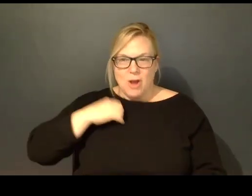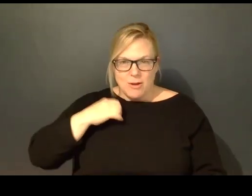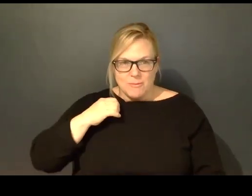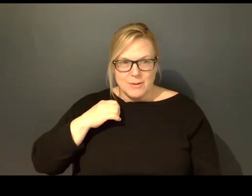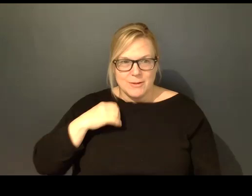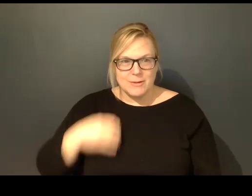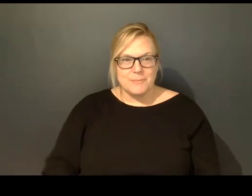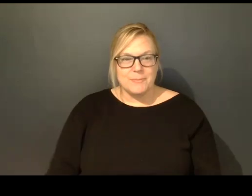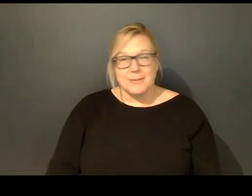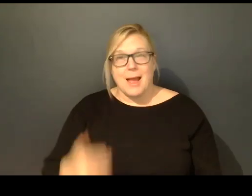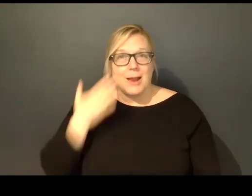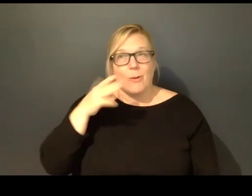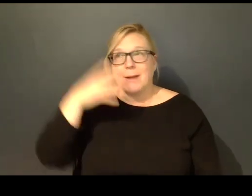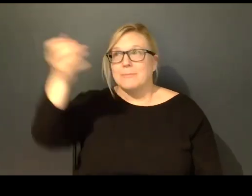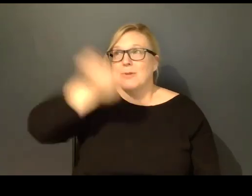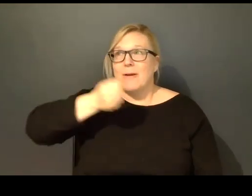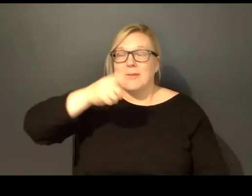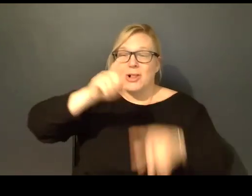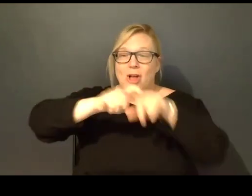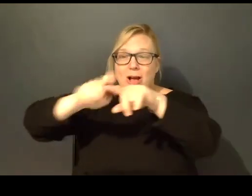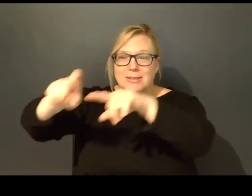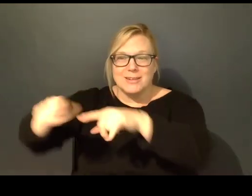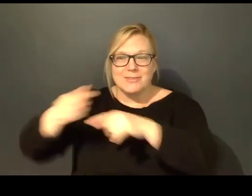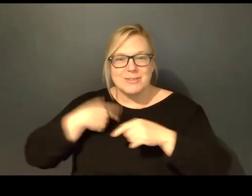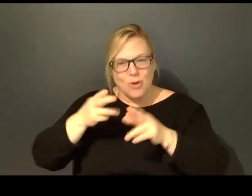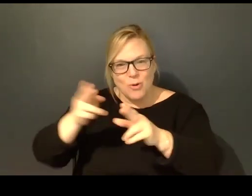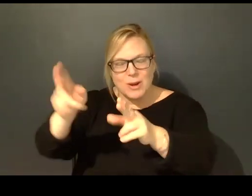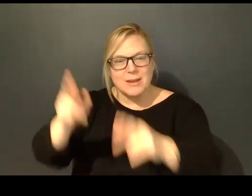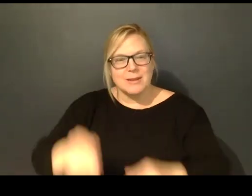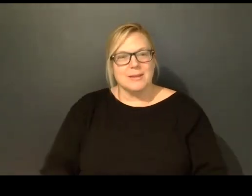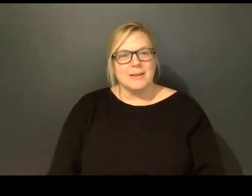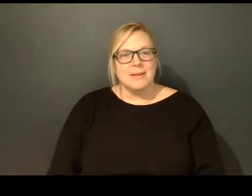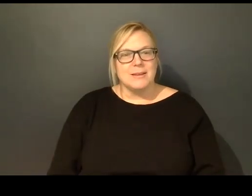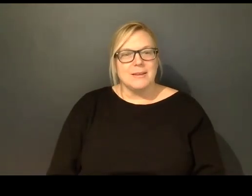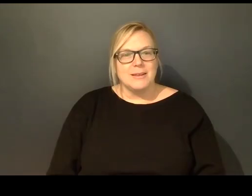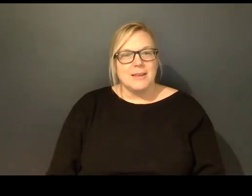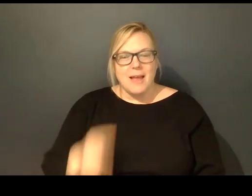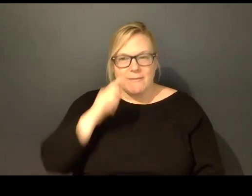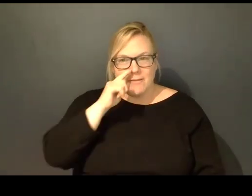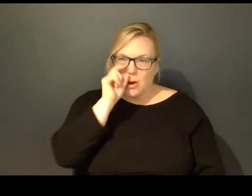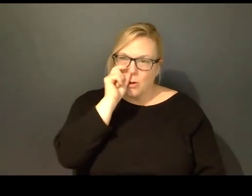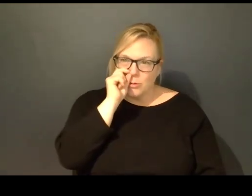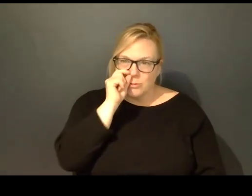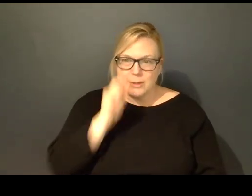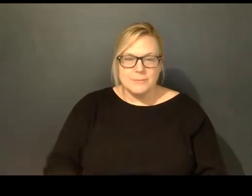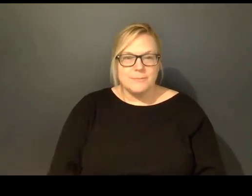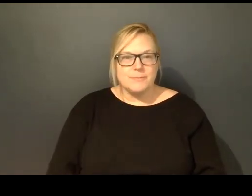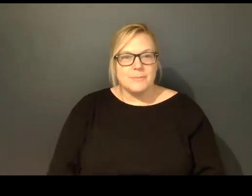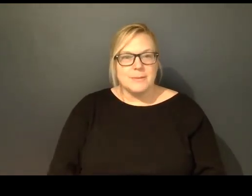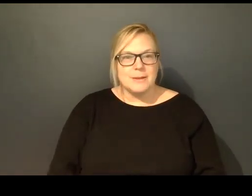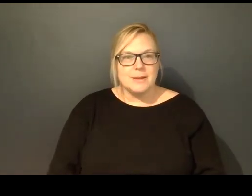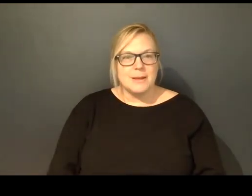when I pulled that out of the closet. I was in a bit of a rush, and I have a nose ring and